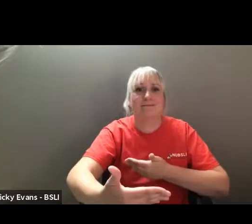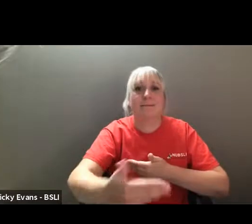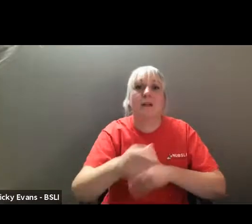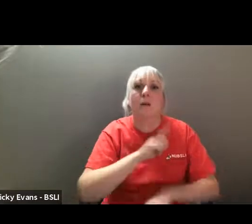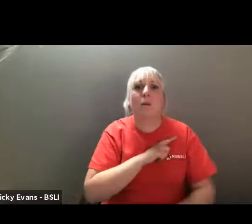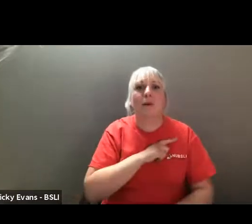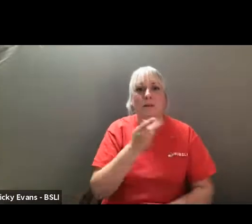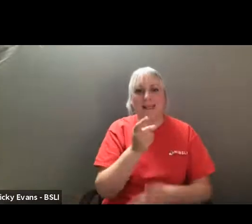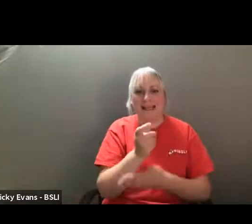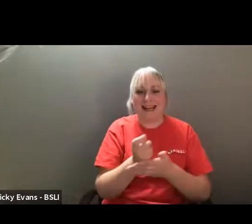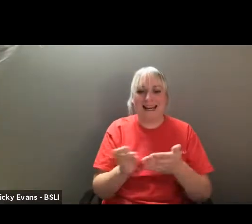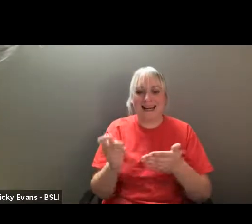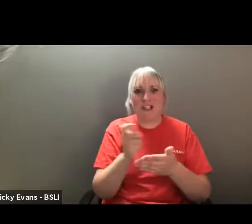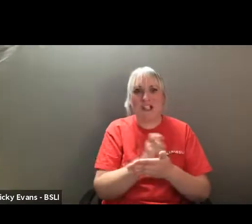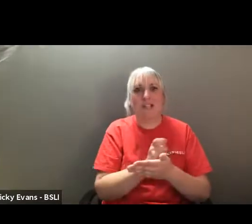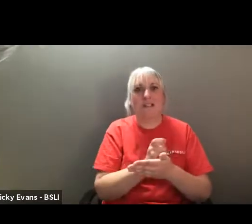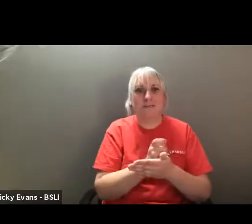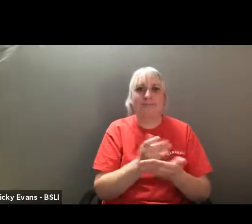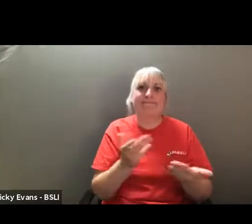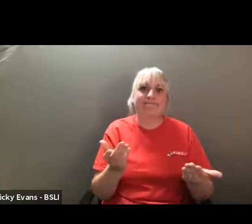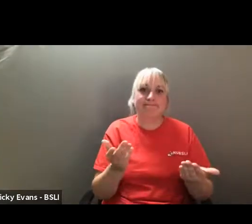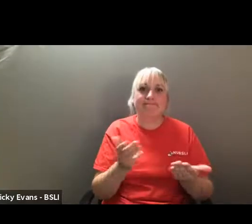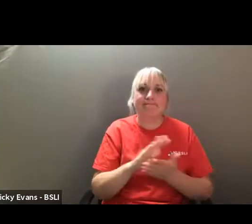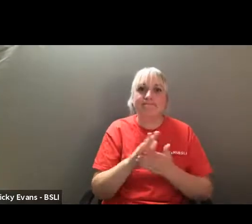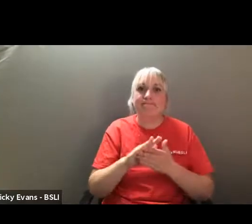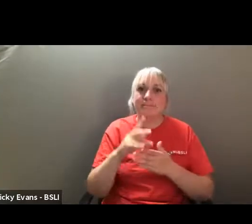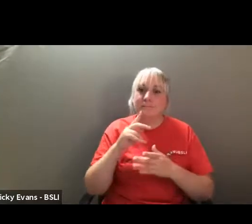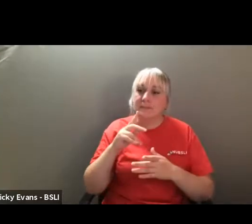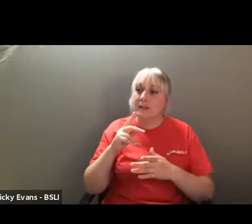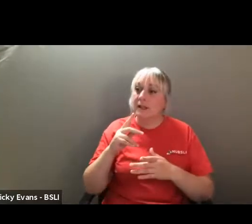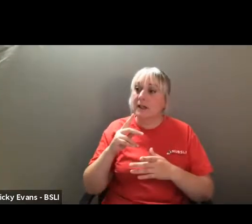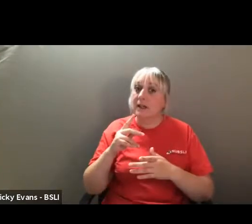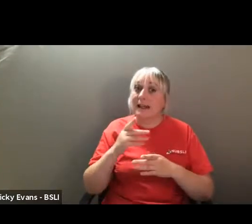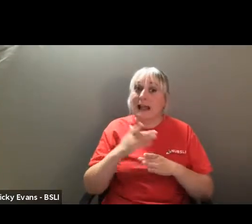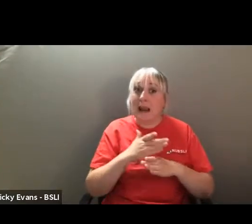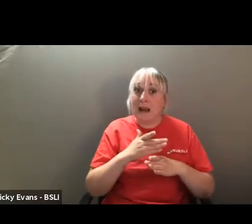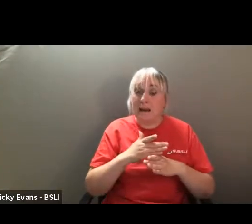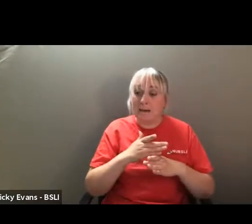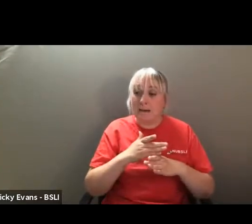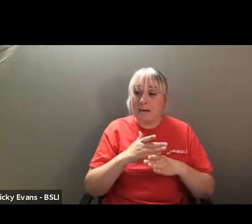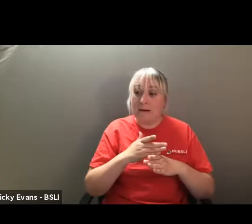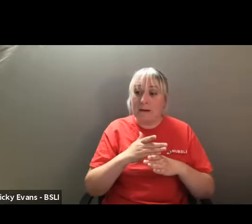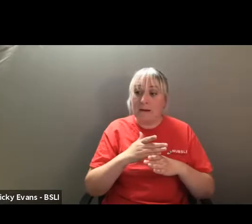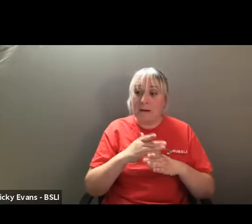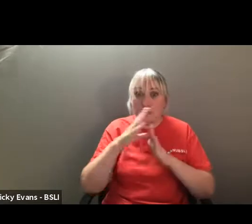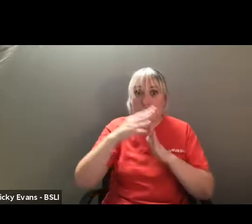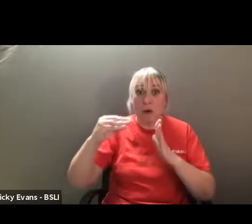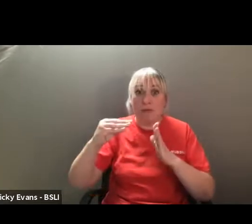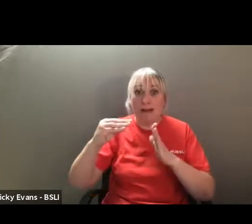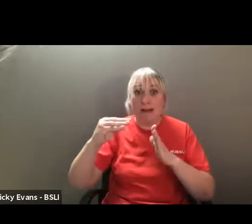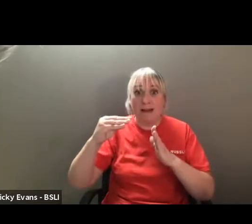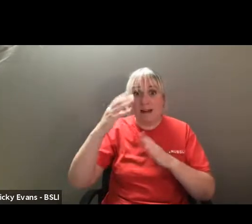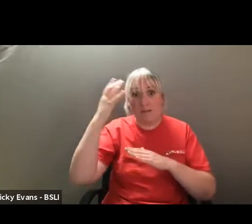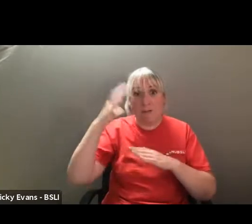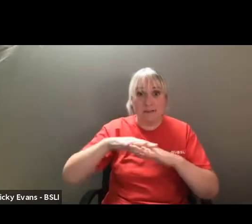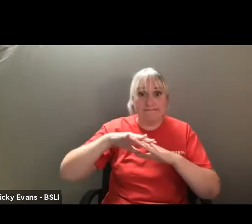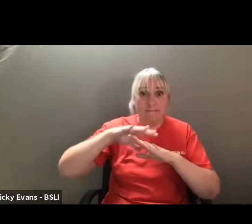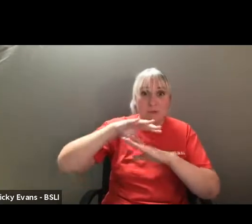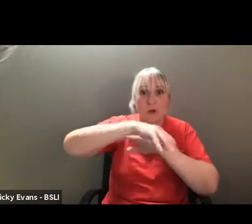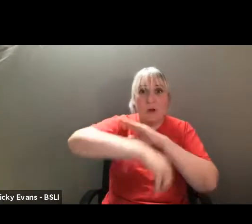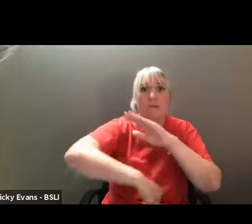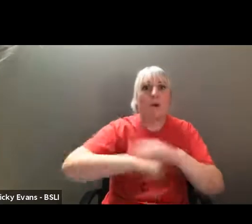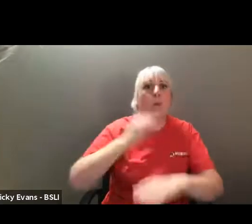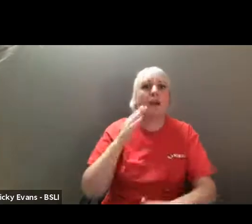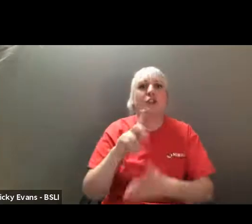in Ontario that brought in a Tory government in the June of